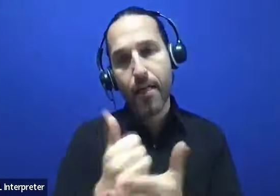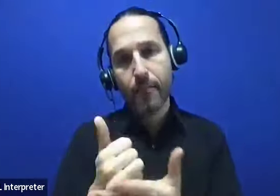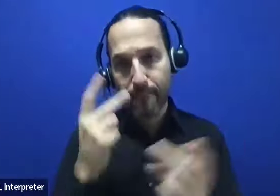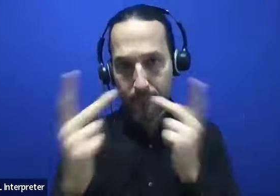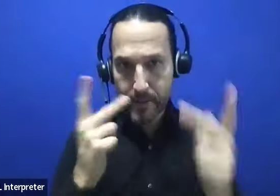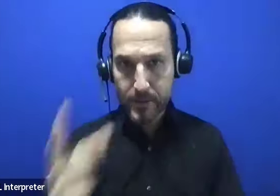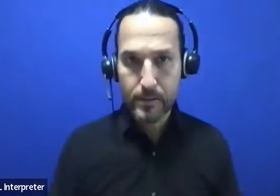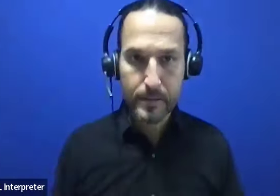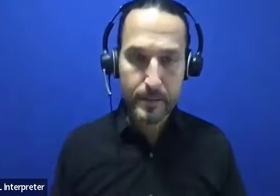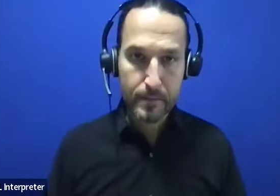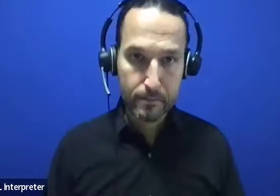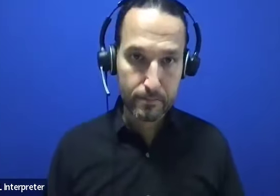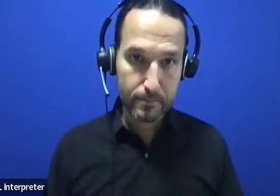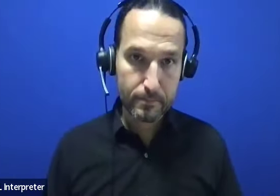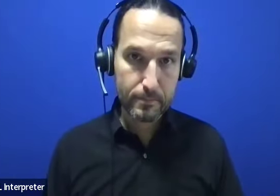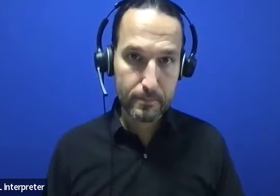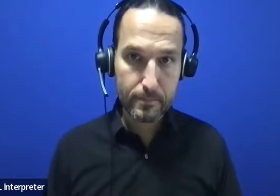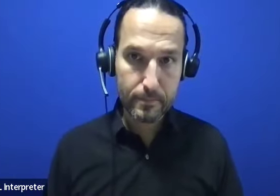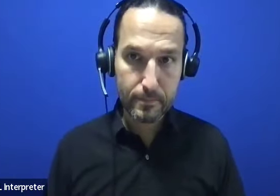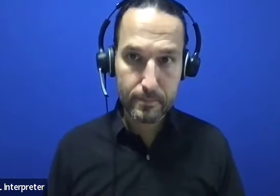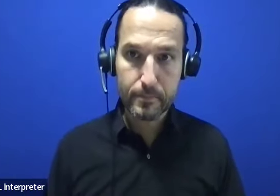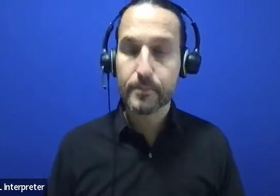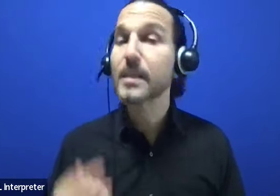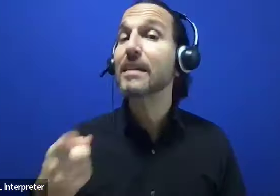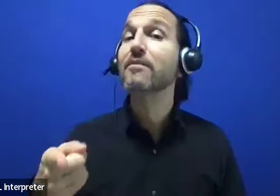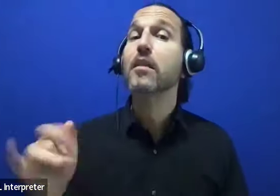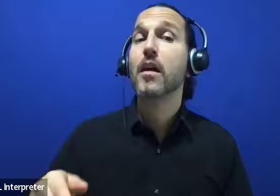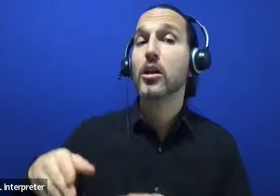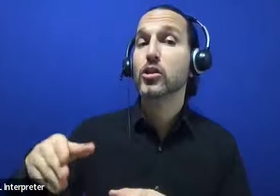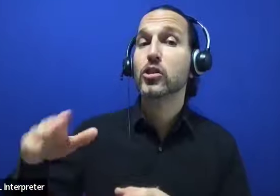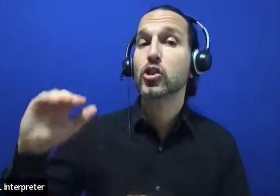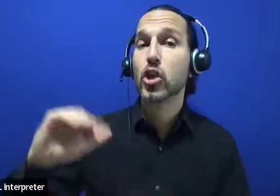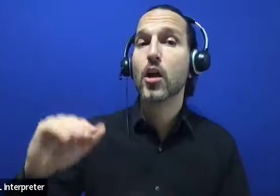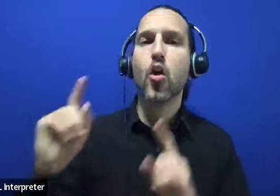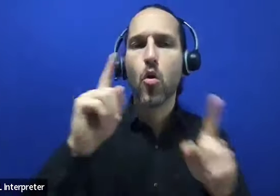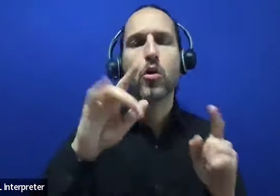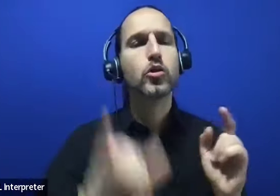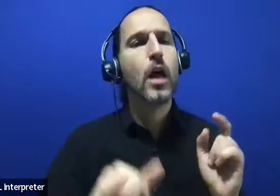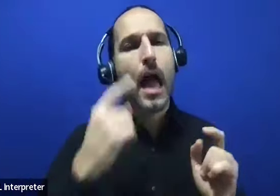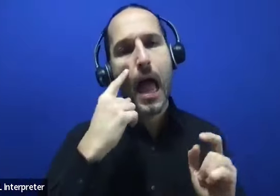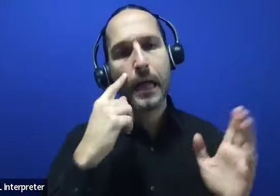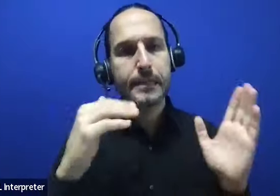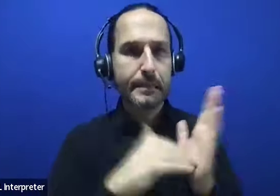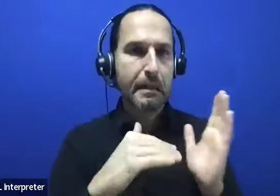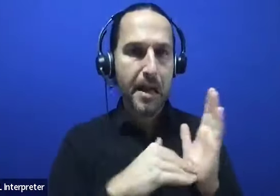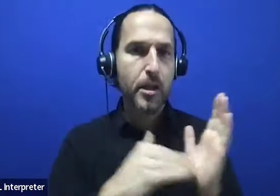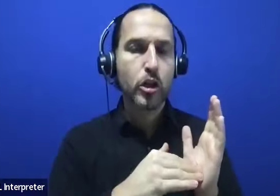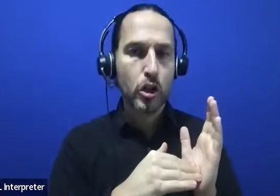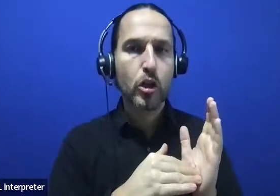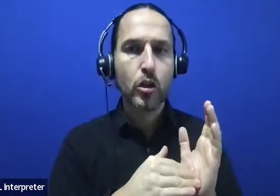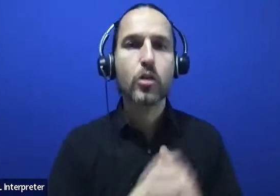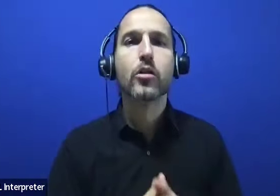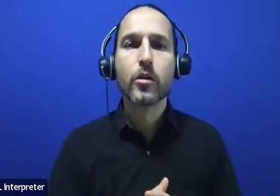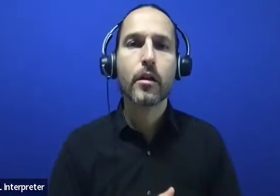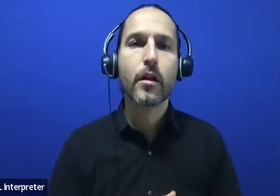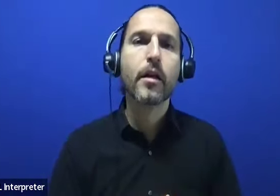And if you take your kid with charge to an optometrist or even ophthalmologist and have